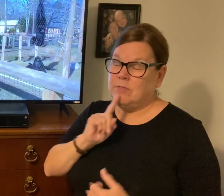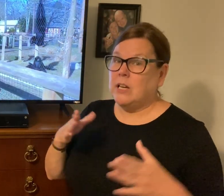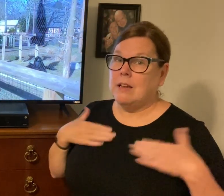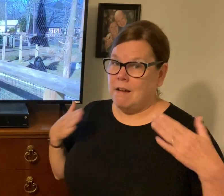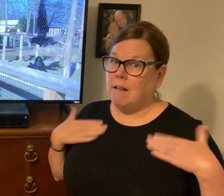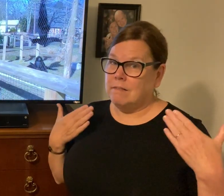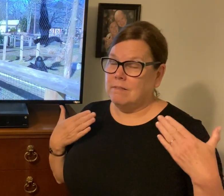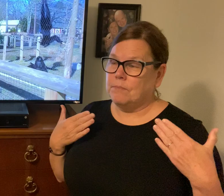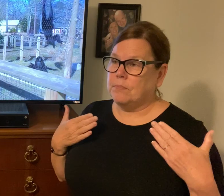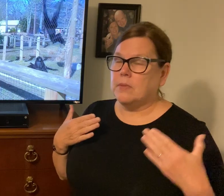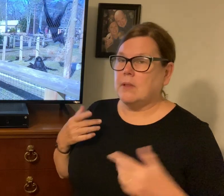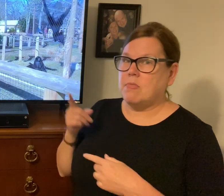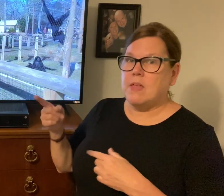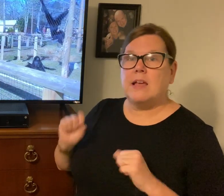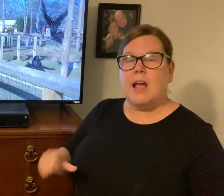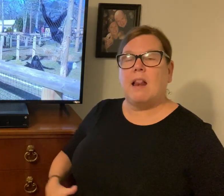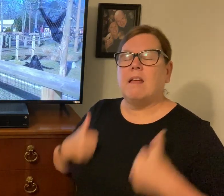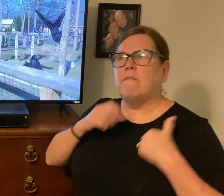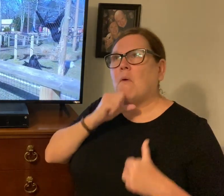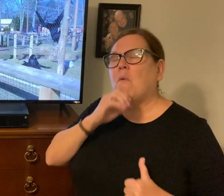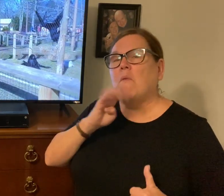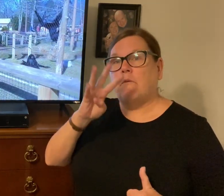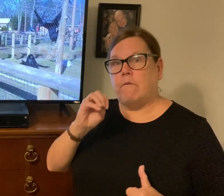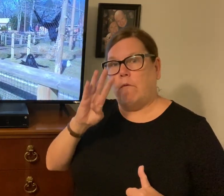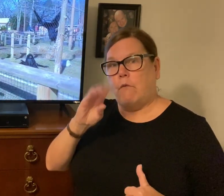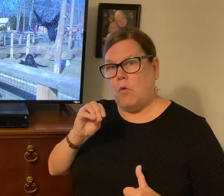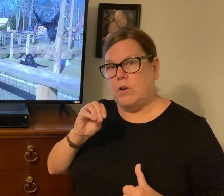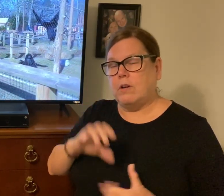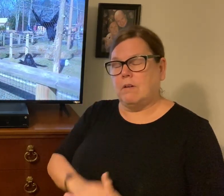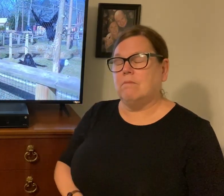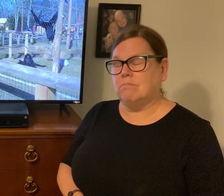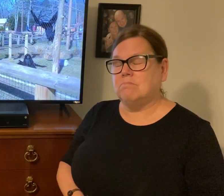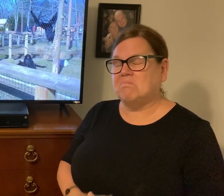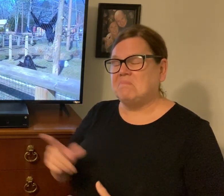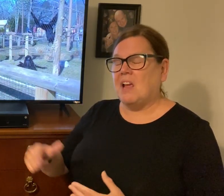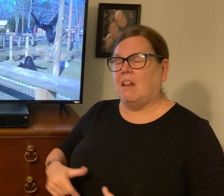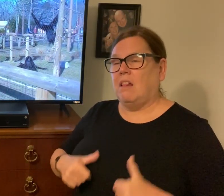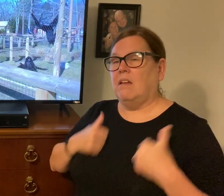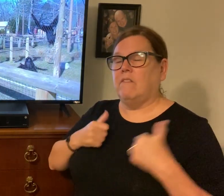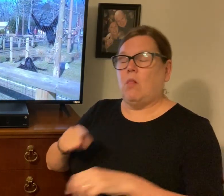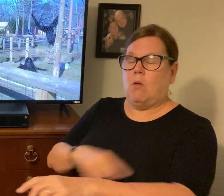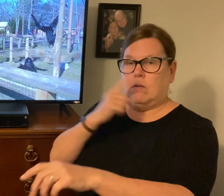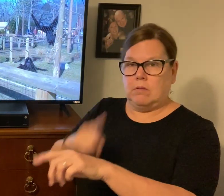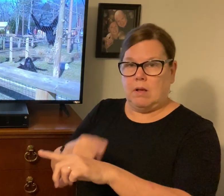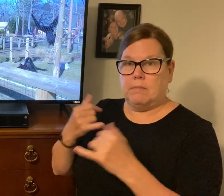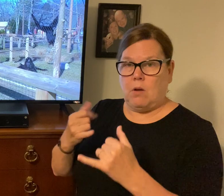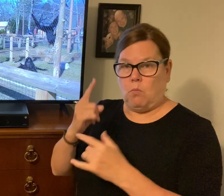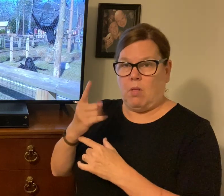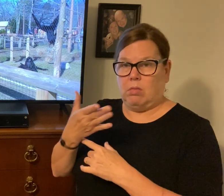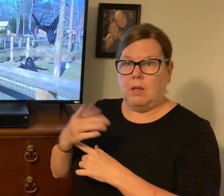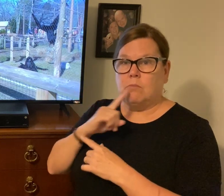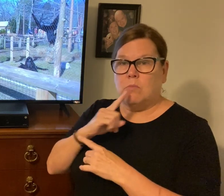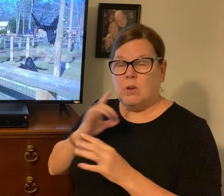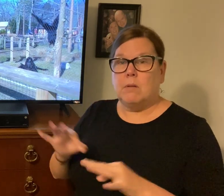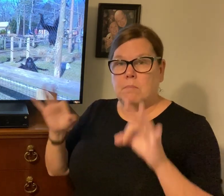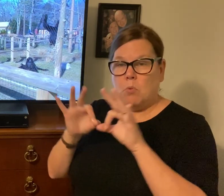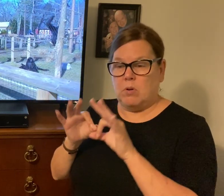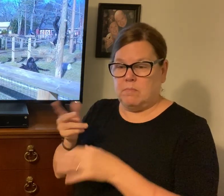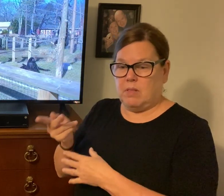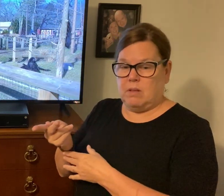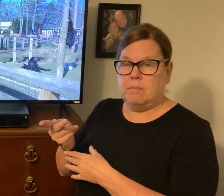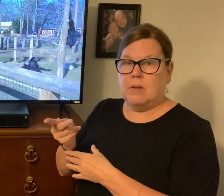really young. Siamangs can live 40 years, so they are very long-lived species. Now, one thing that's really important about these